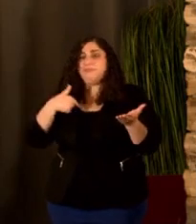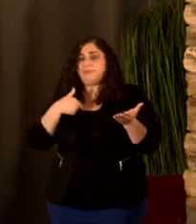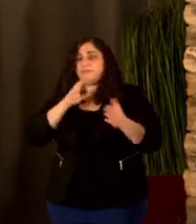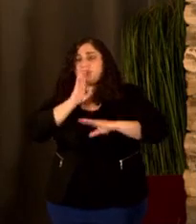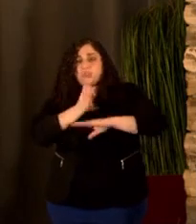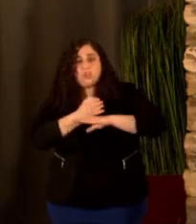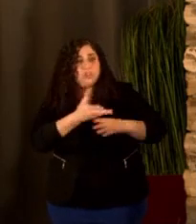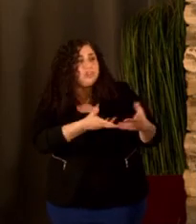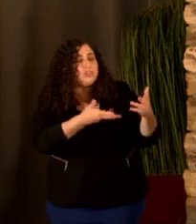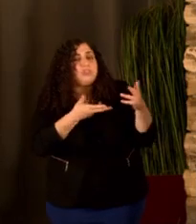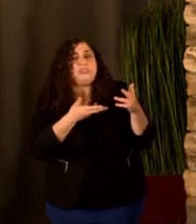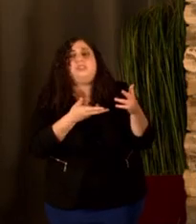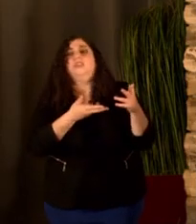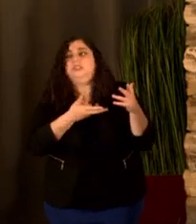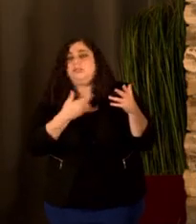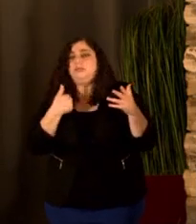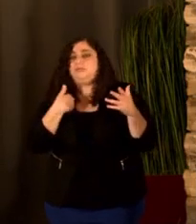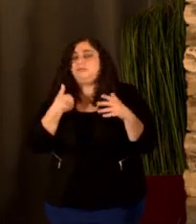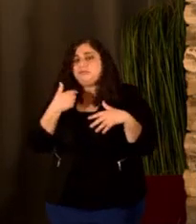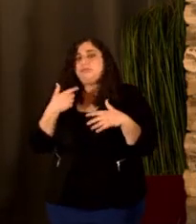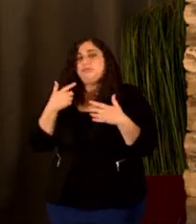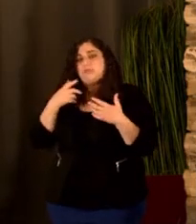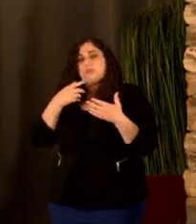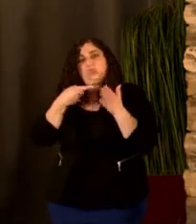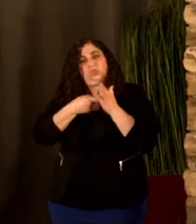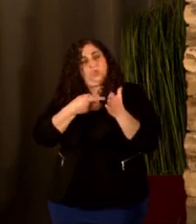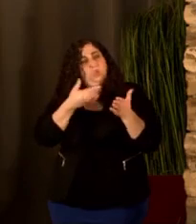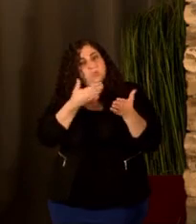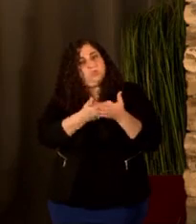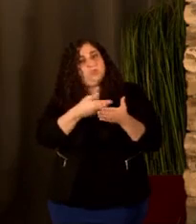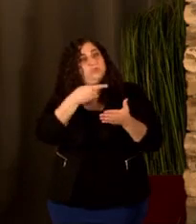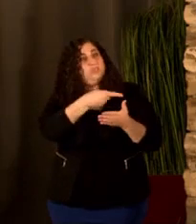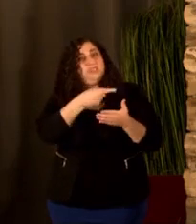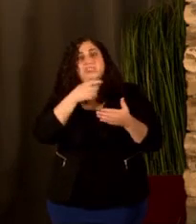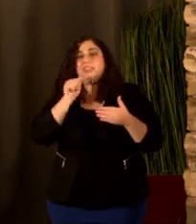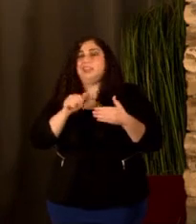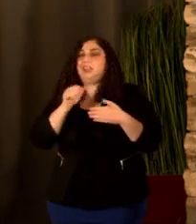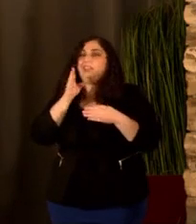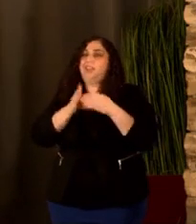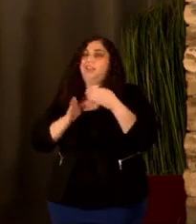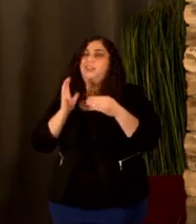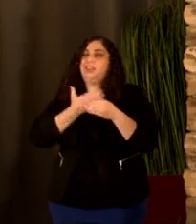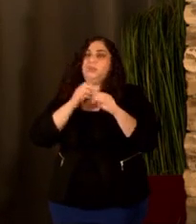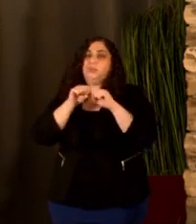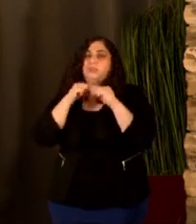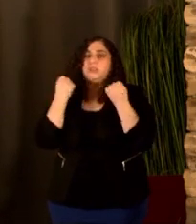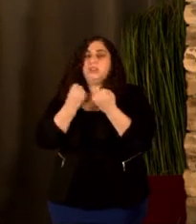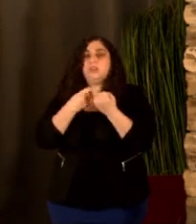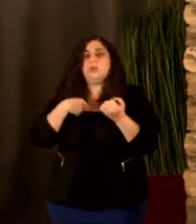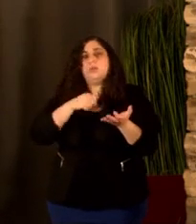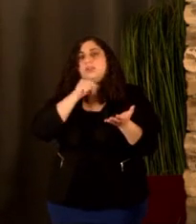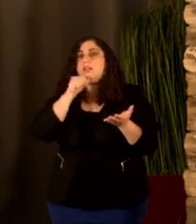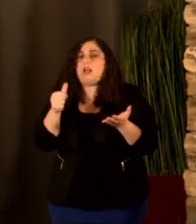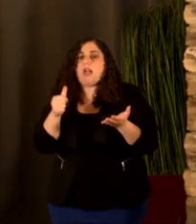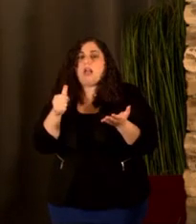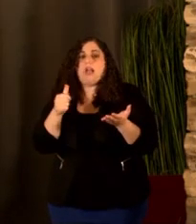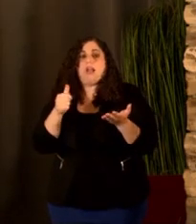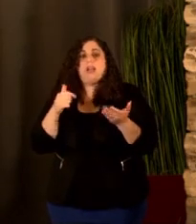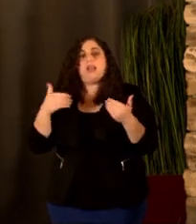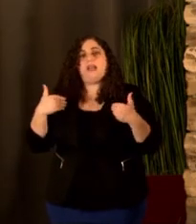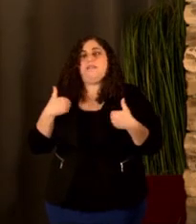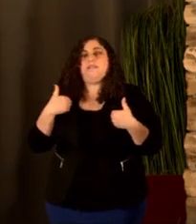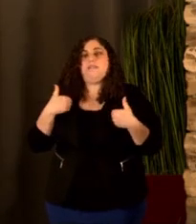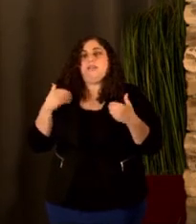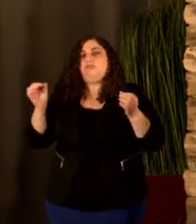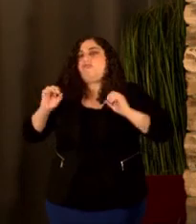demonstrable proof that homelessness can end in our society, that we're not doomed to manage more efficiently into the future,